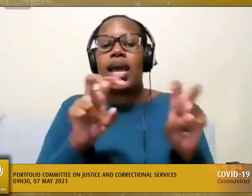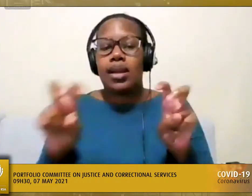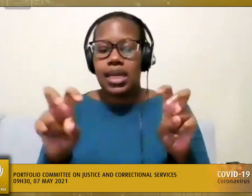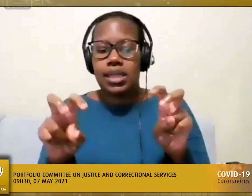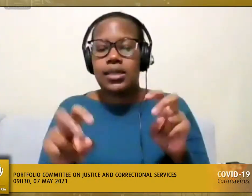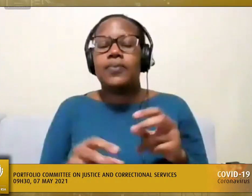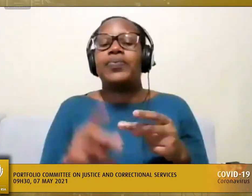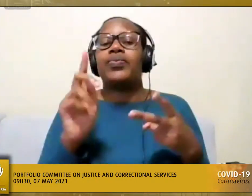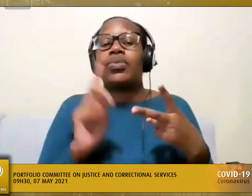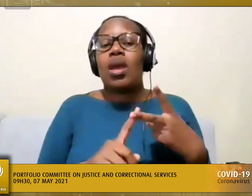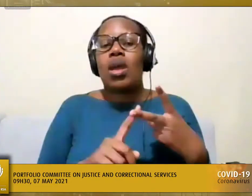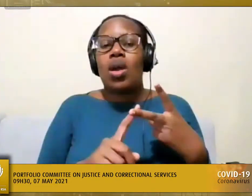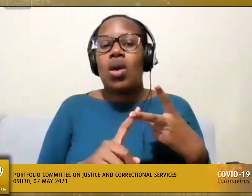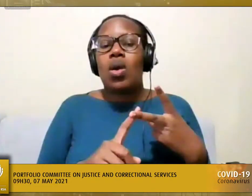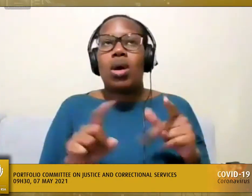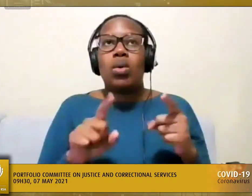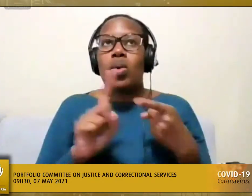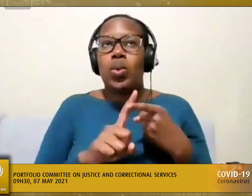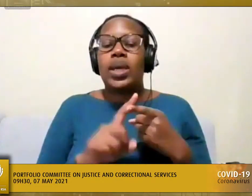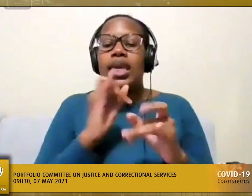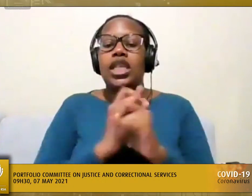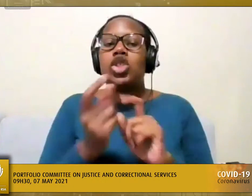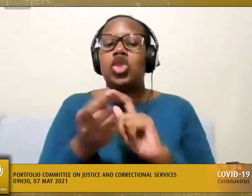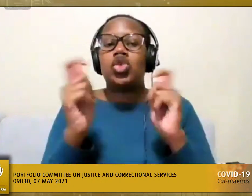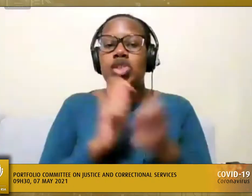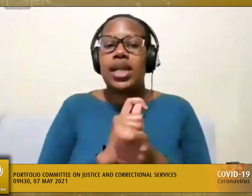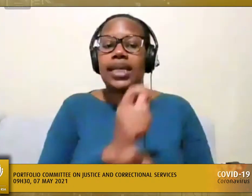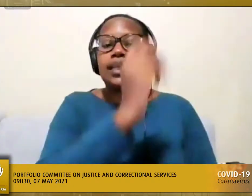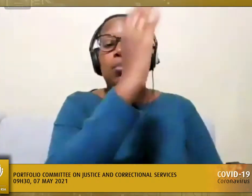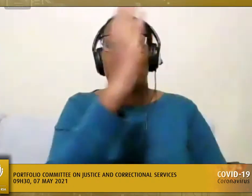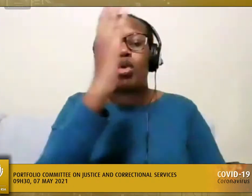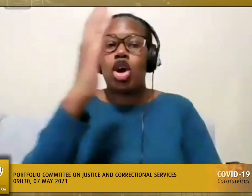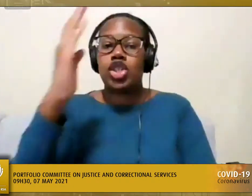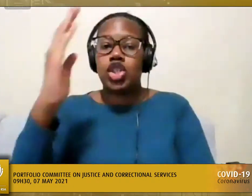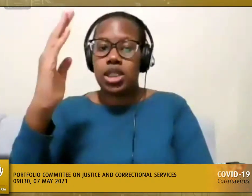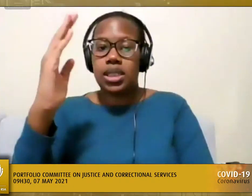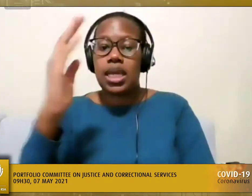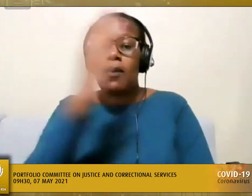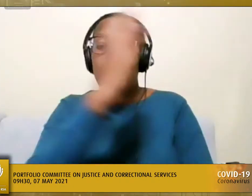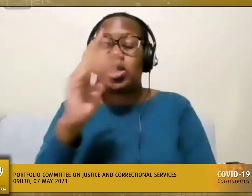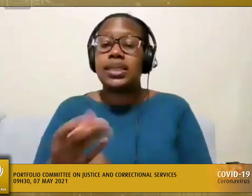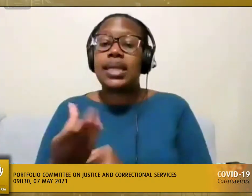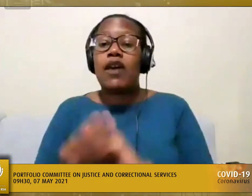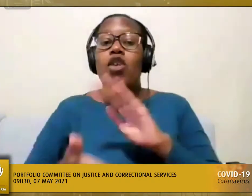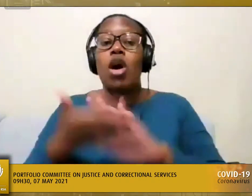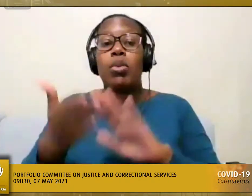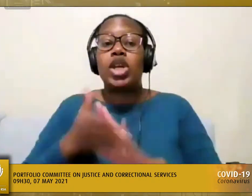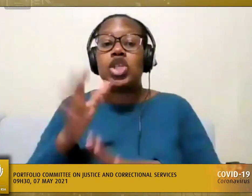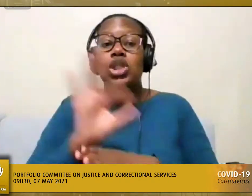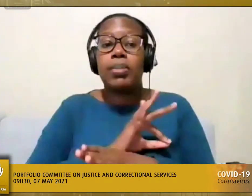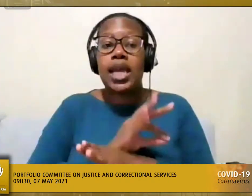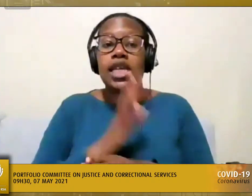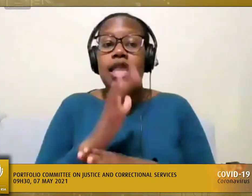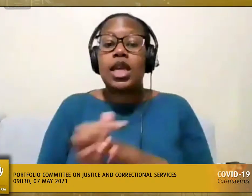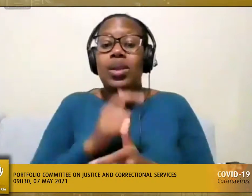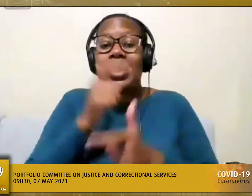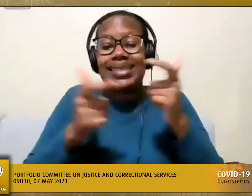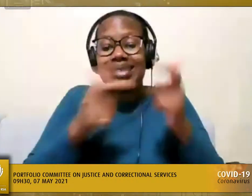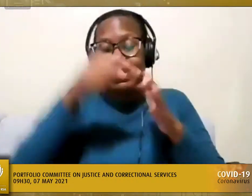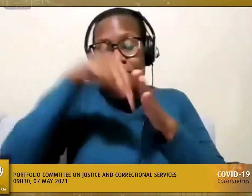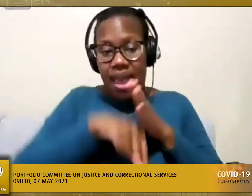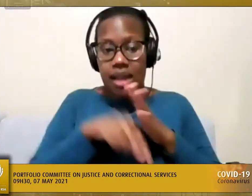and above that we are institutionalizing having branches have operational plans that seek to expand on those plans